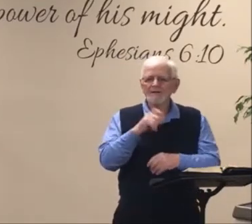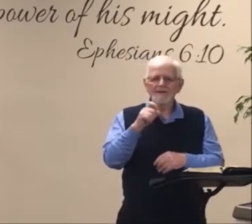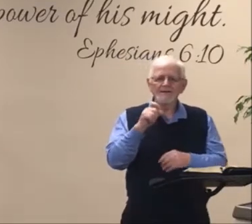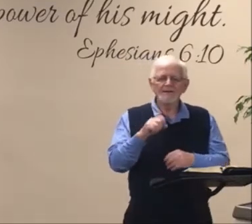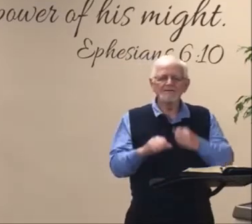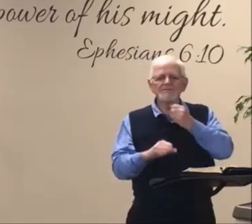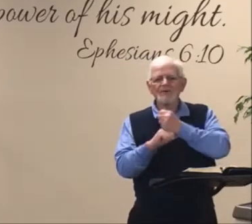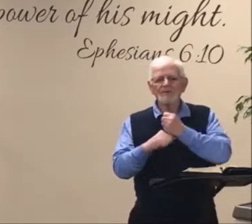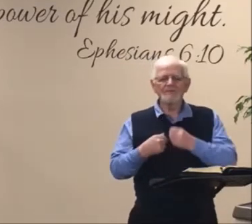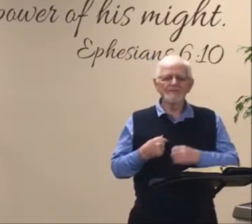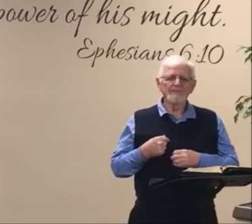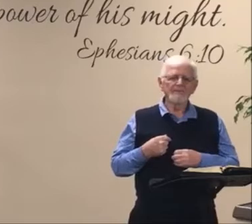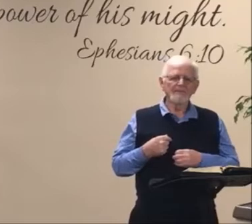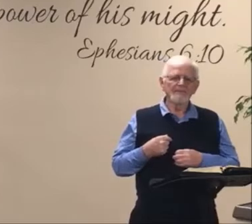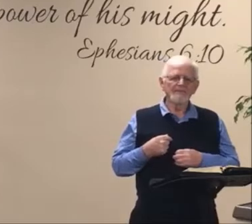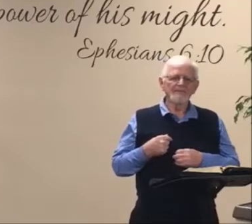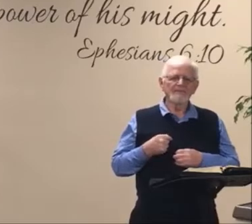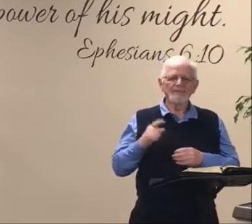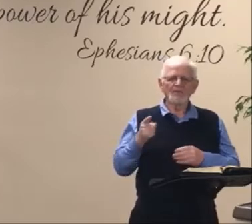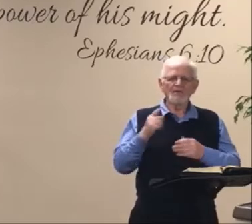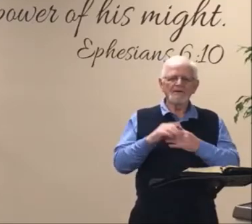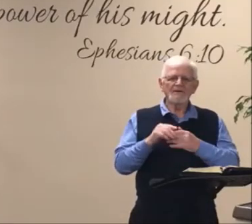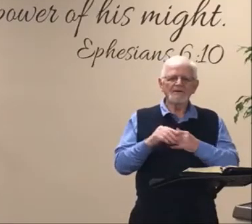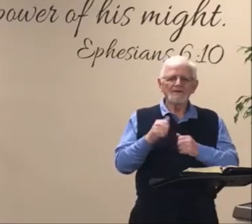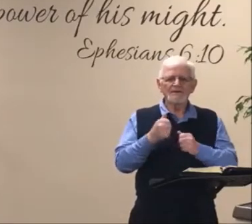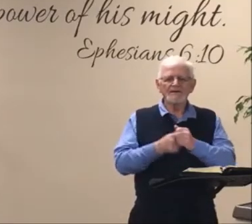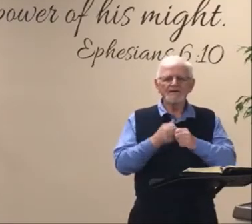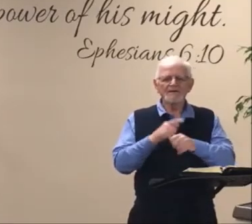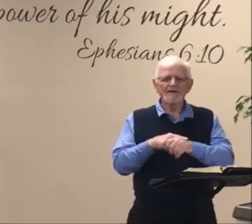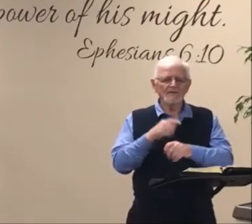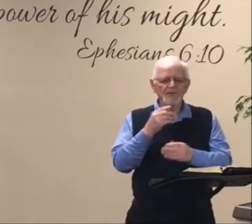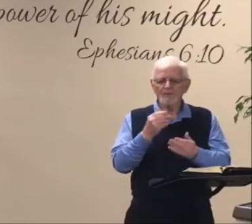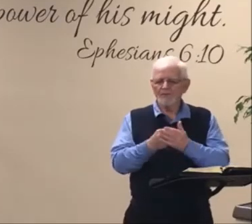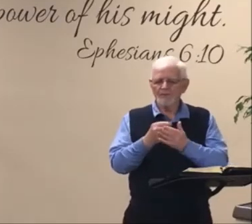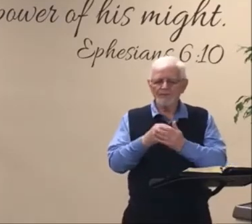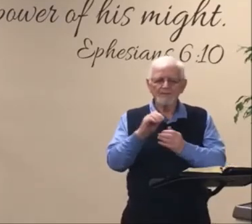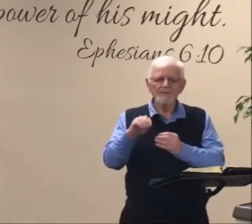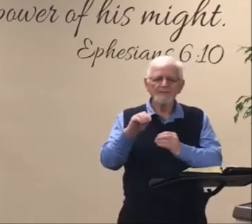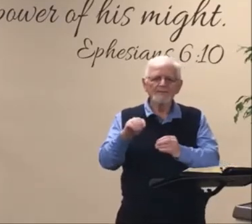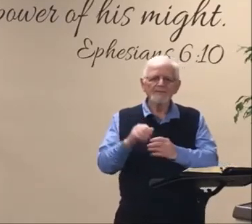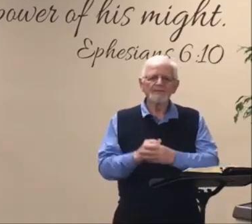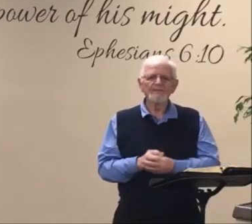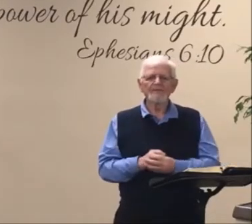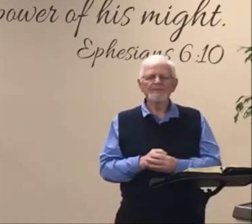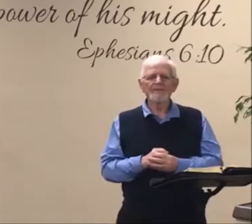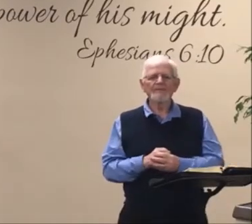me. If I had a dollar for every time, you wouldn't have to put any money in the offering.